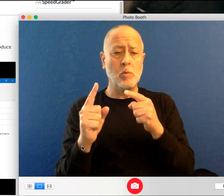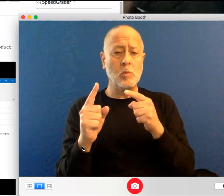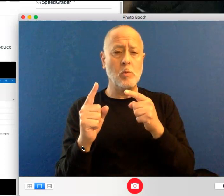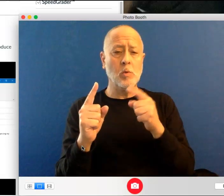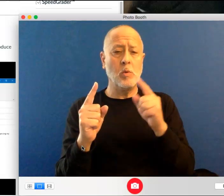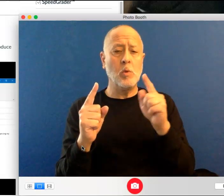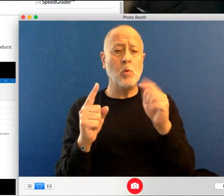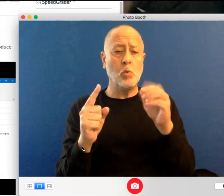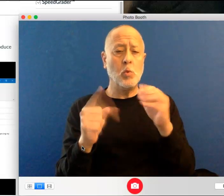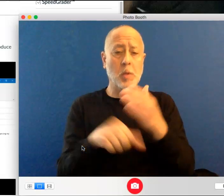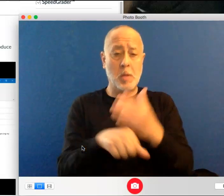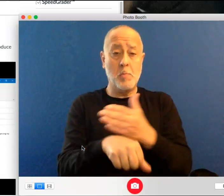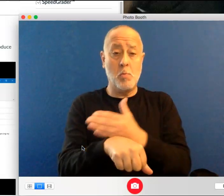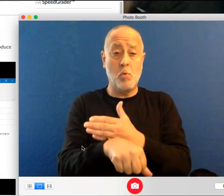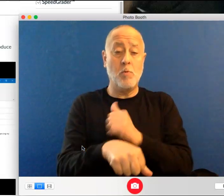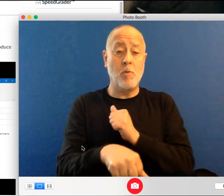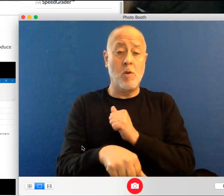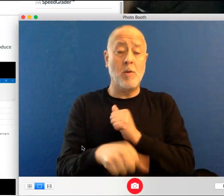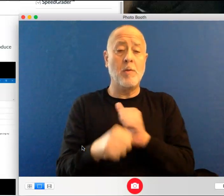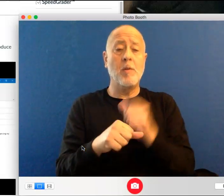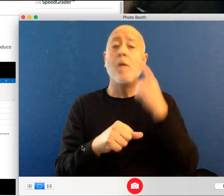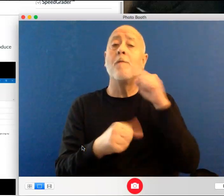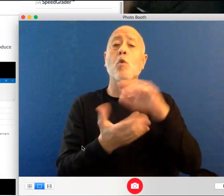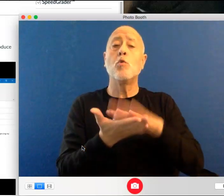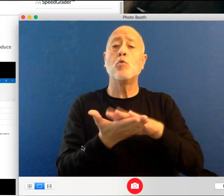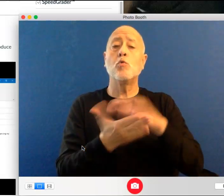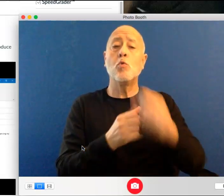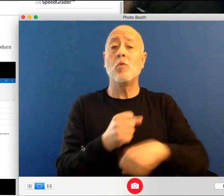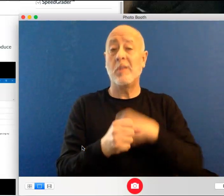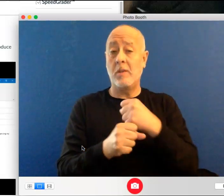to improve on for the school year.